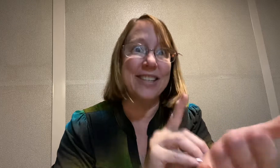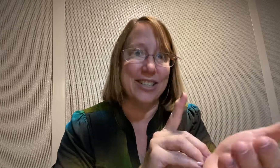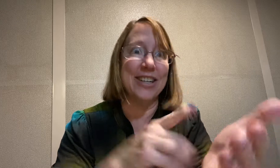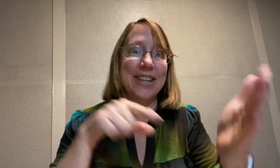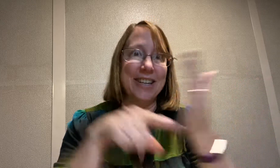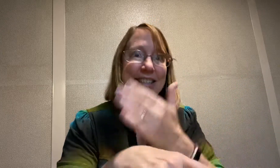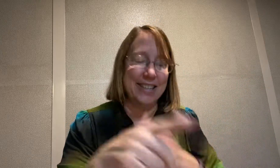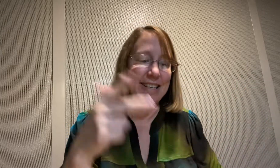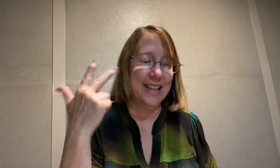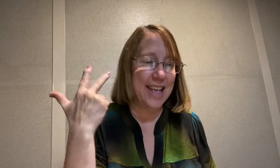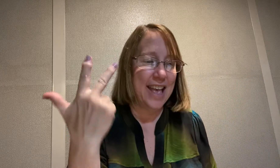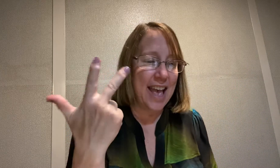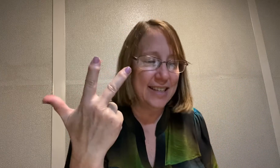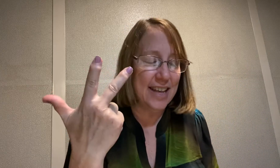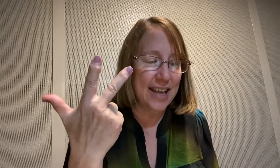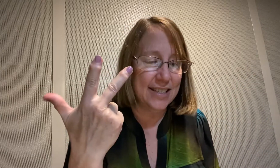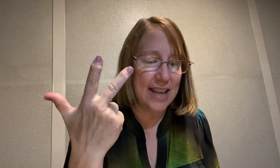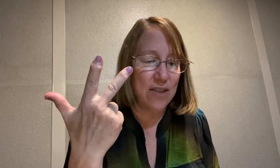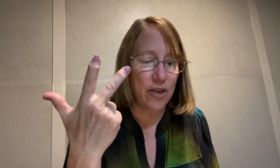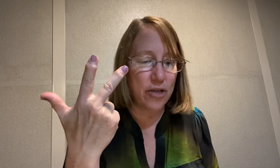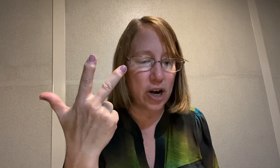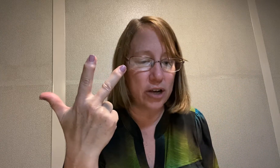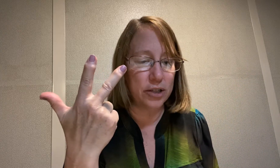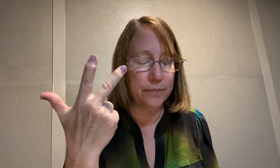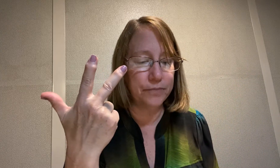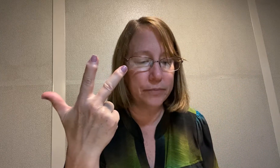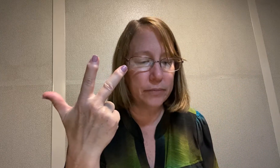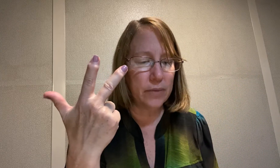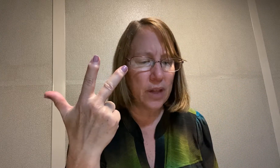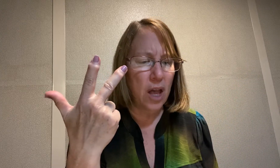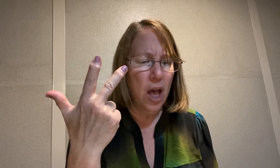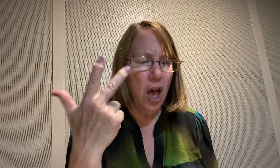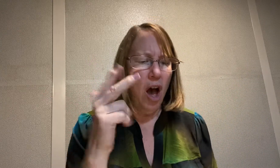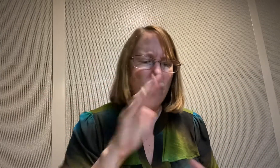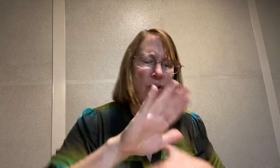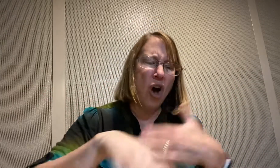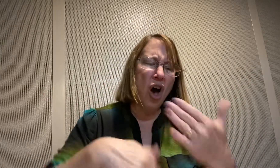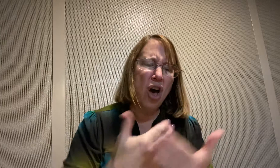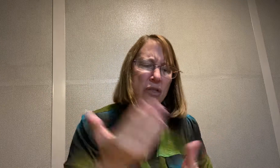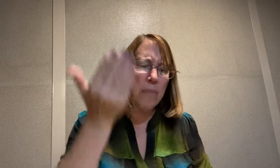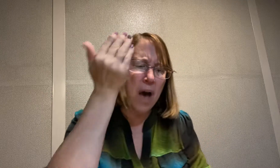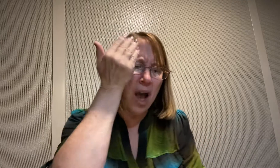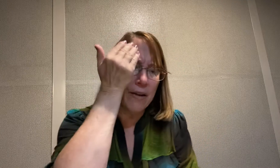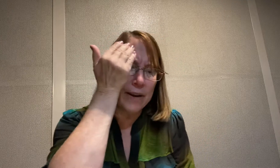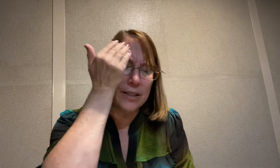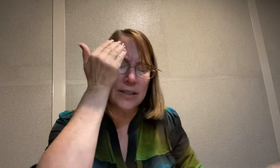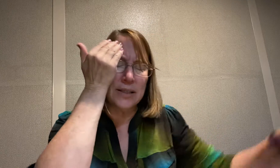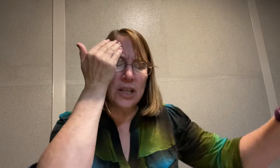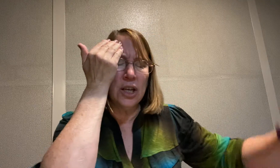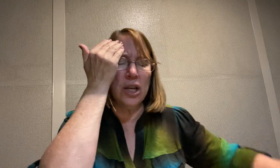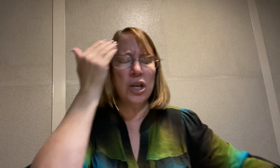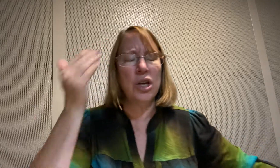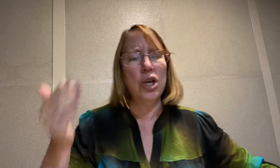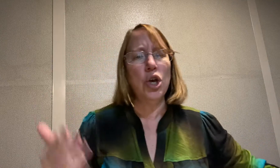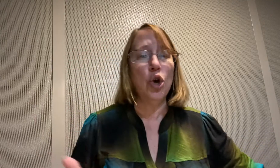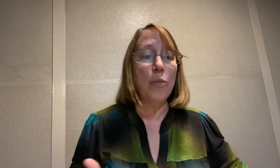doctor had taken down a third. Of all the pirates who made